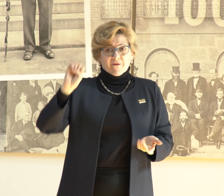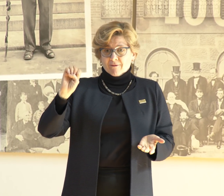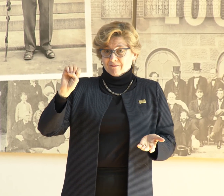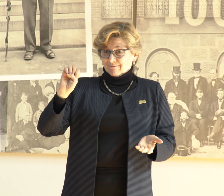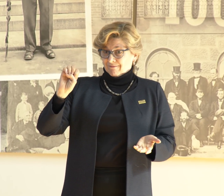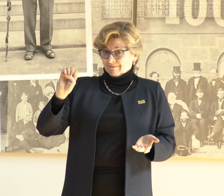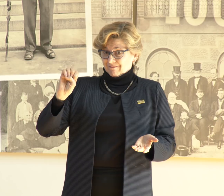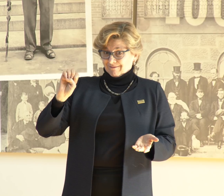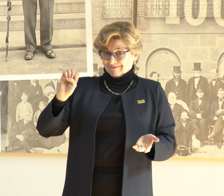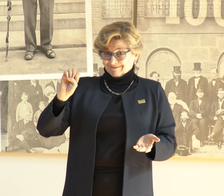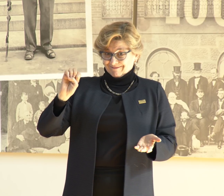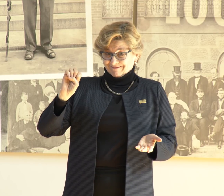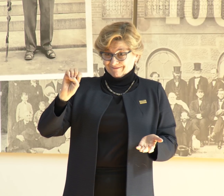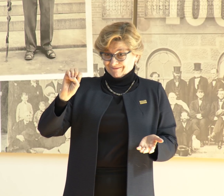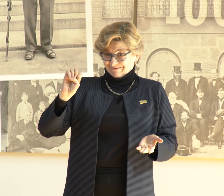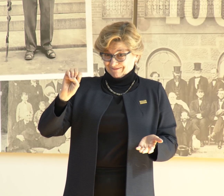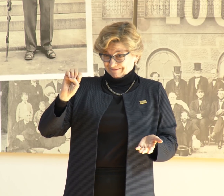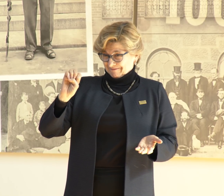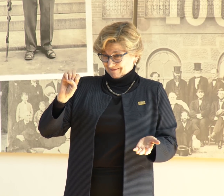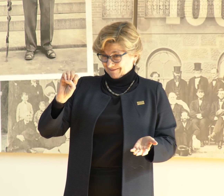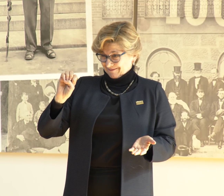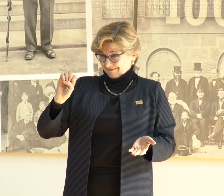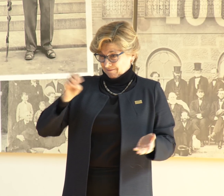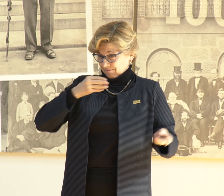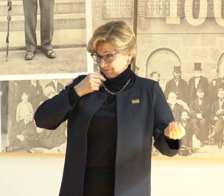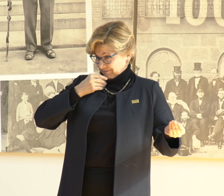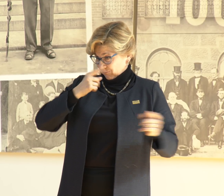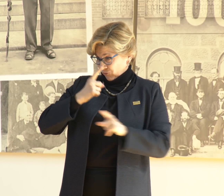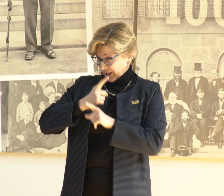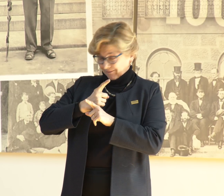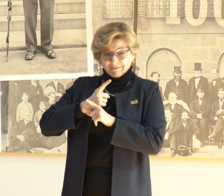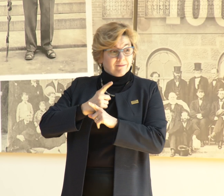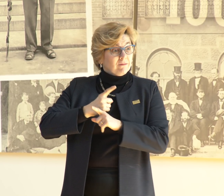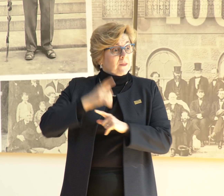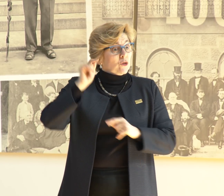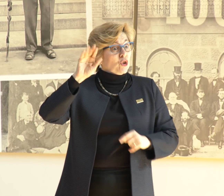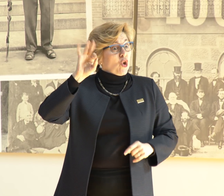Molière show that made you famous. The show is called Tartuffe.